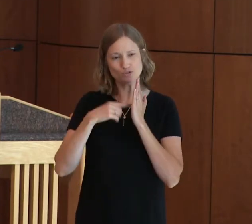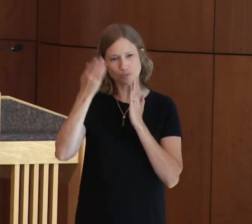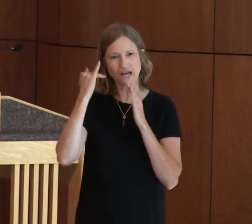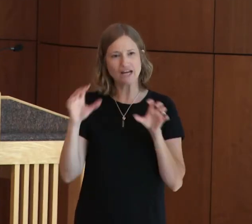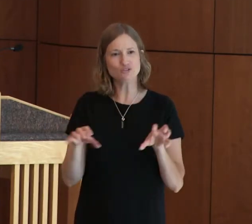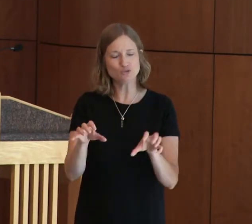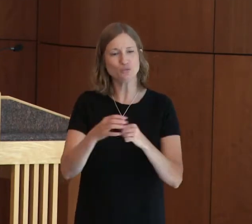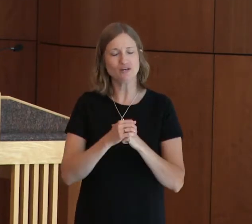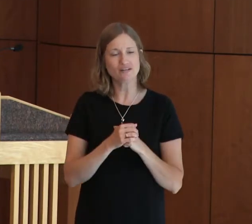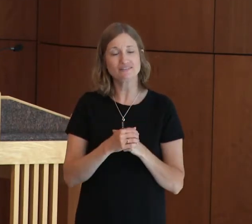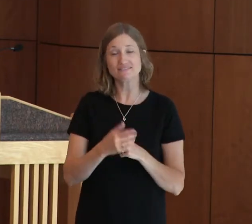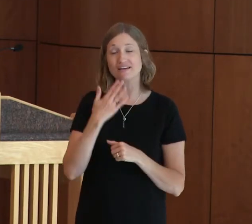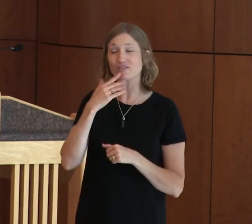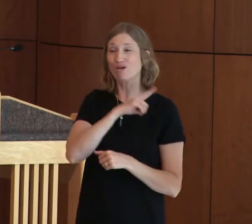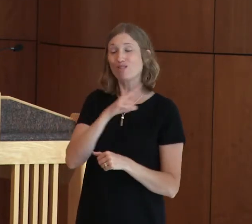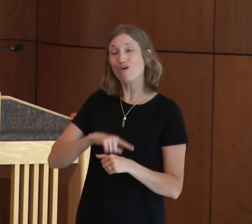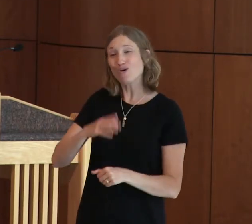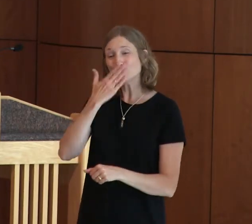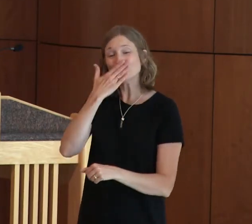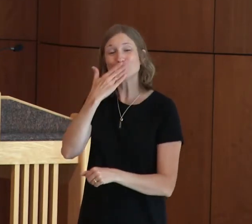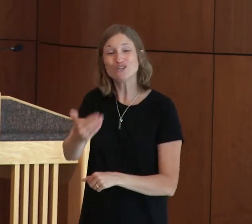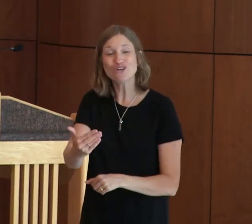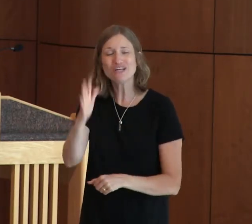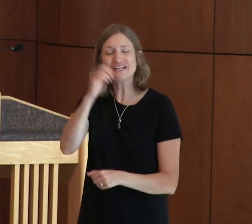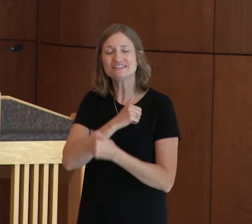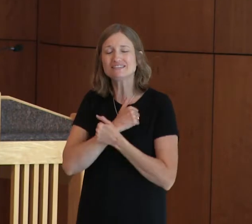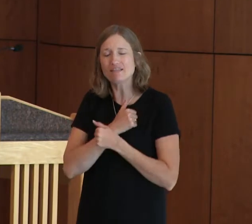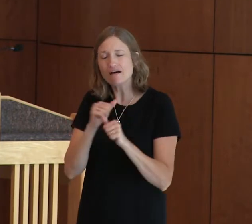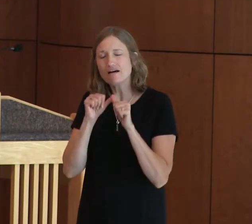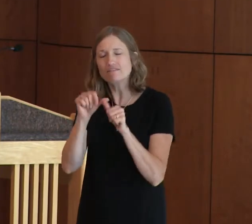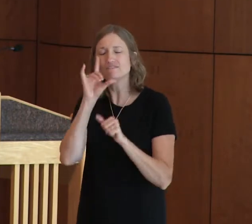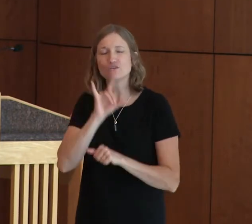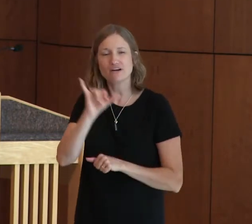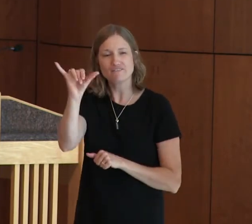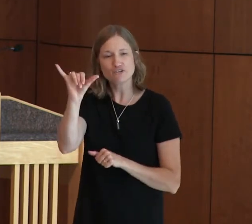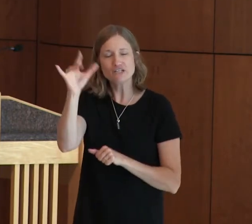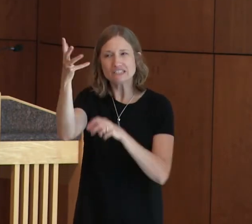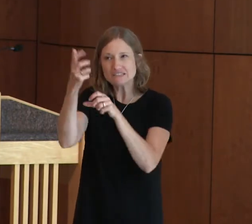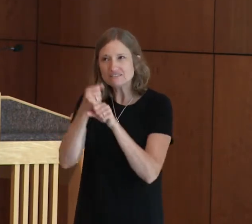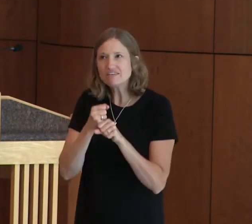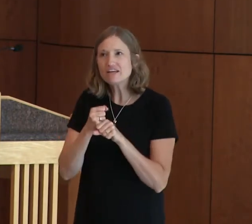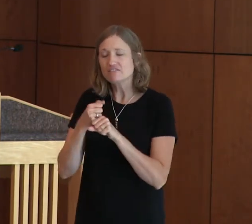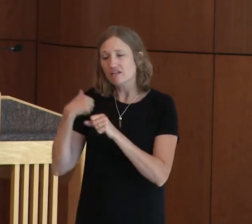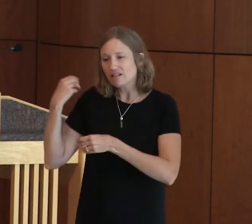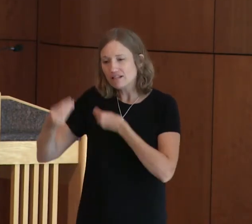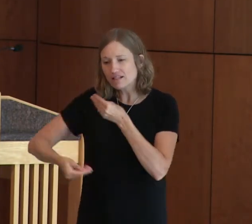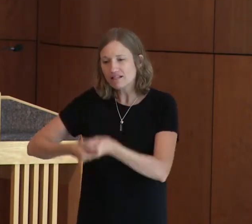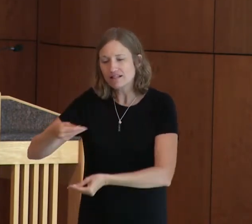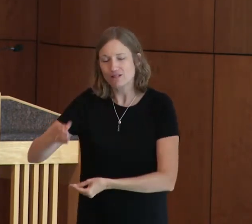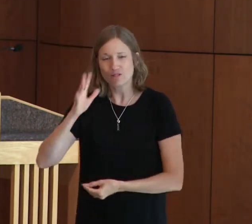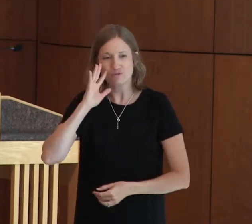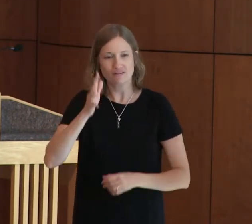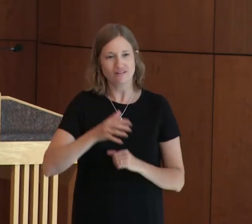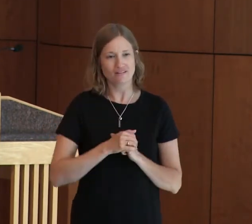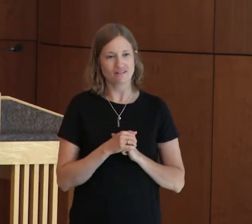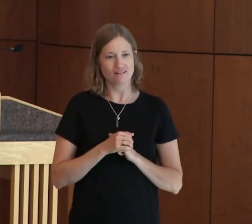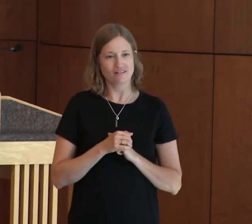the Lord is good, his steadfast love endures forever, his faithfulness to all generations.